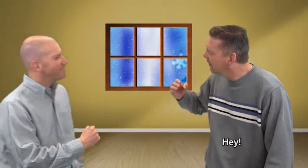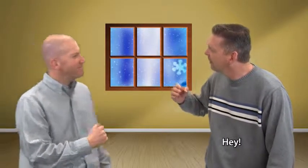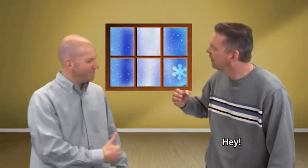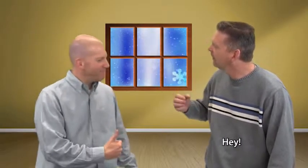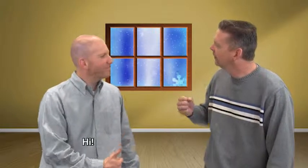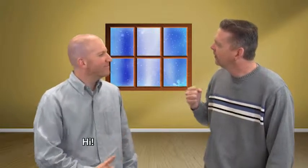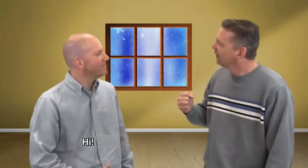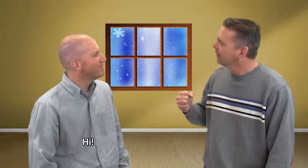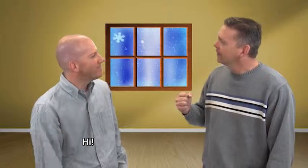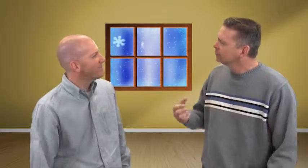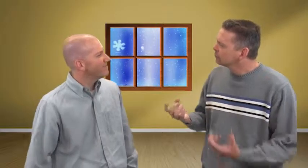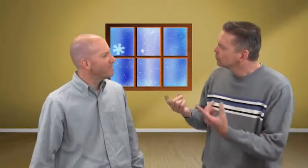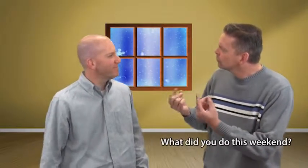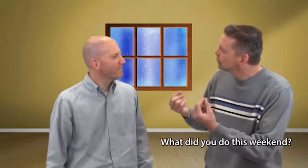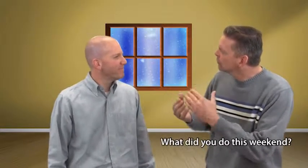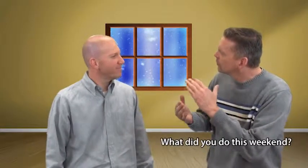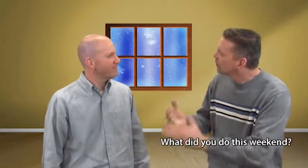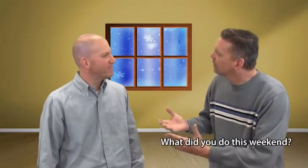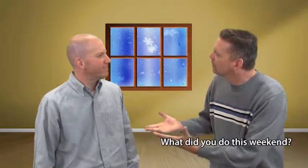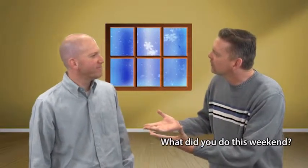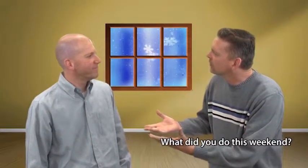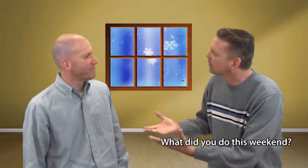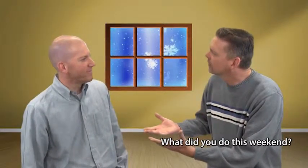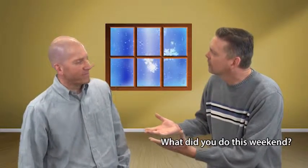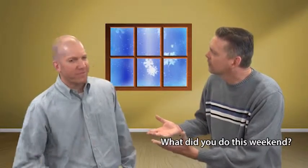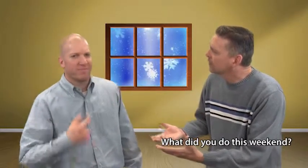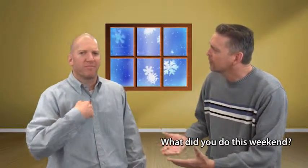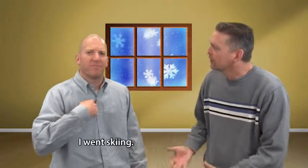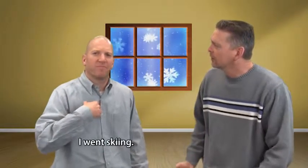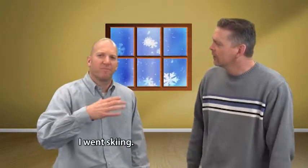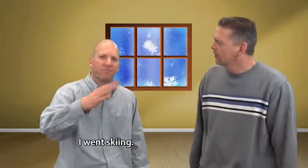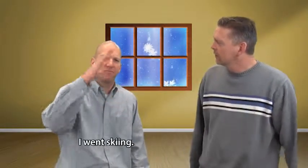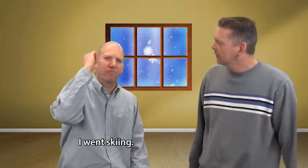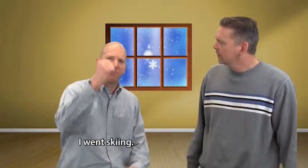Hey! Hi, What did you do this weekend? I went skiing.